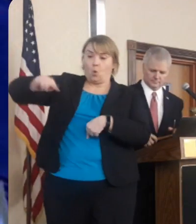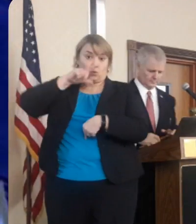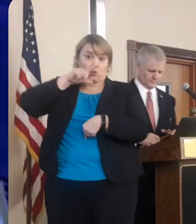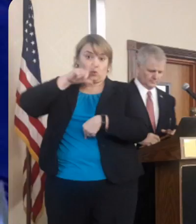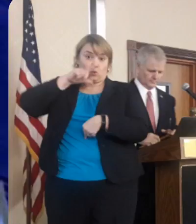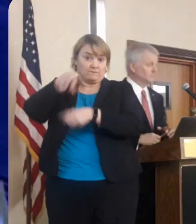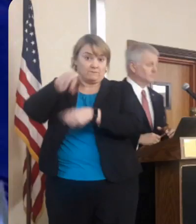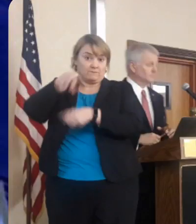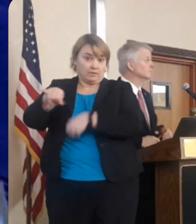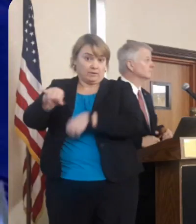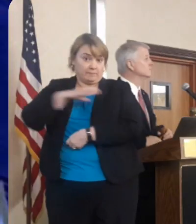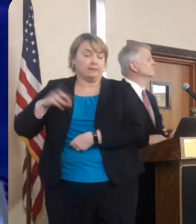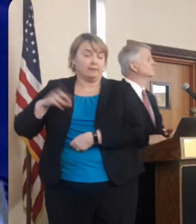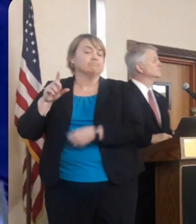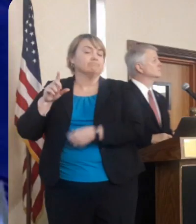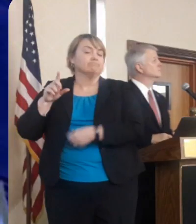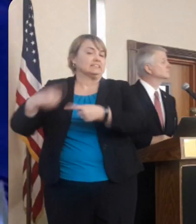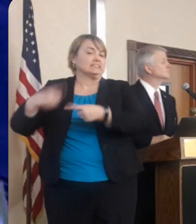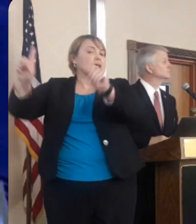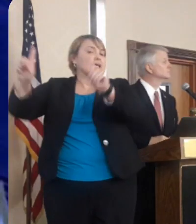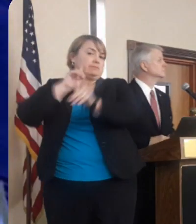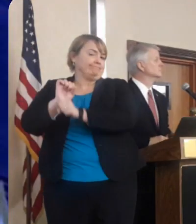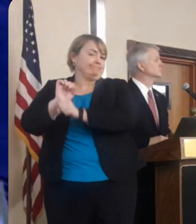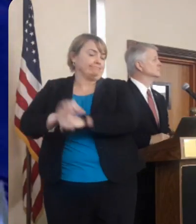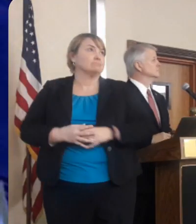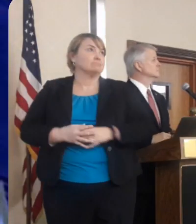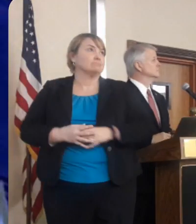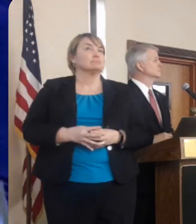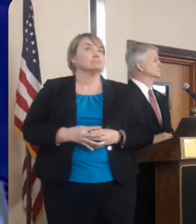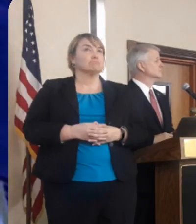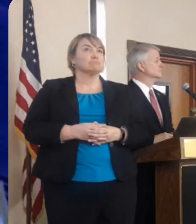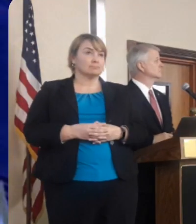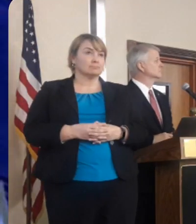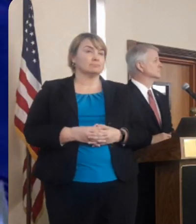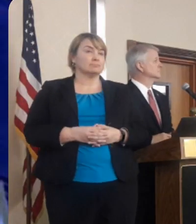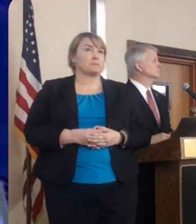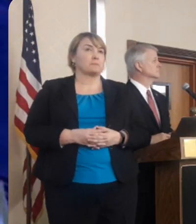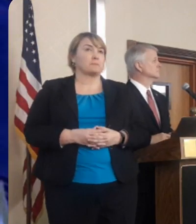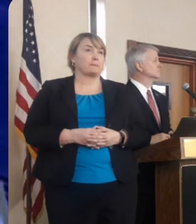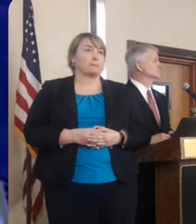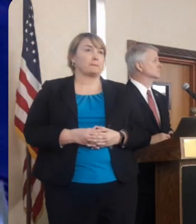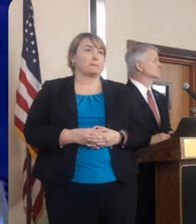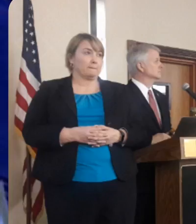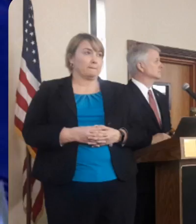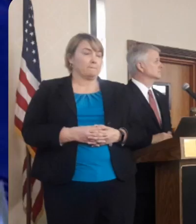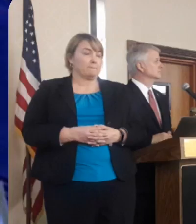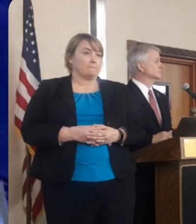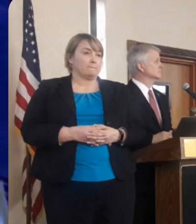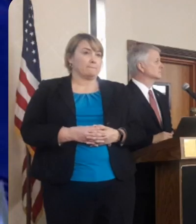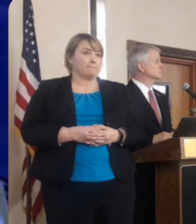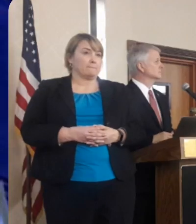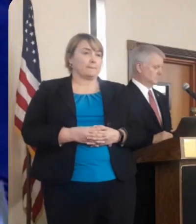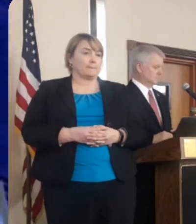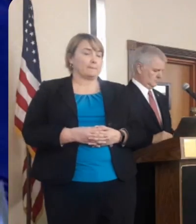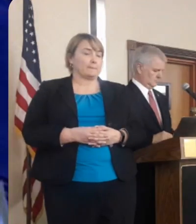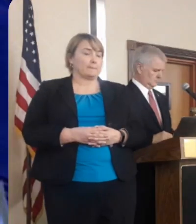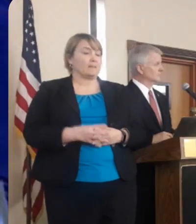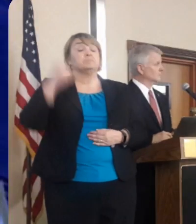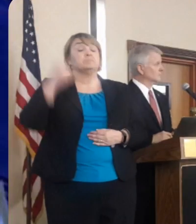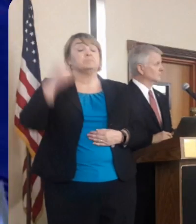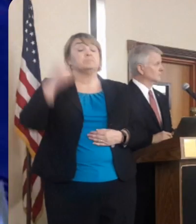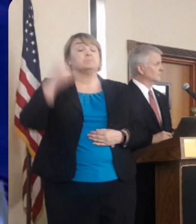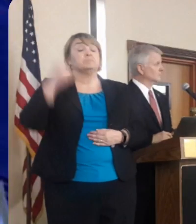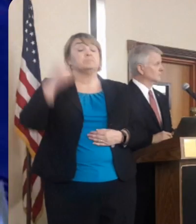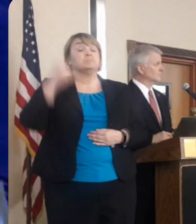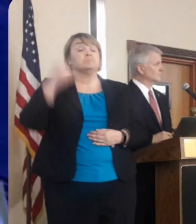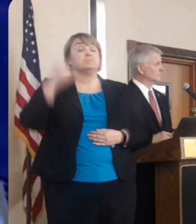No one's authority or ability to represent their district is lessened by prohibiting a